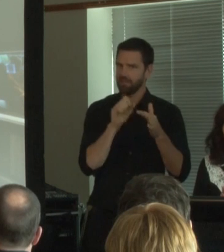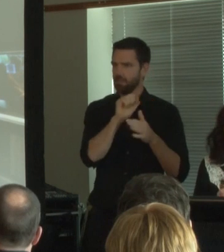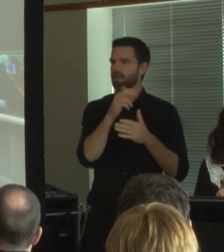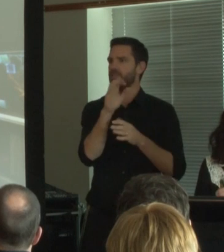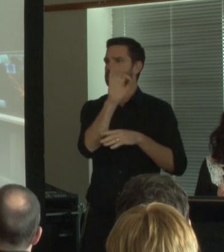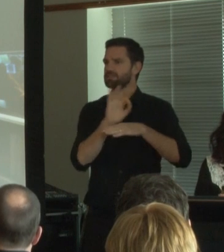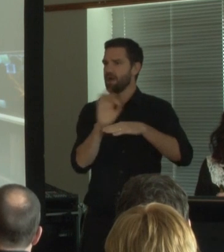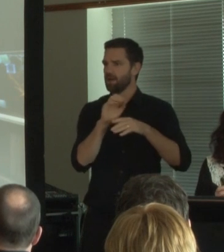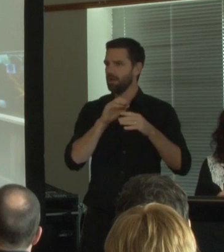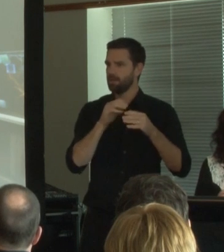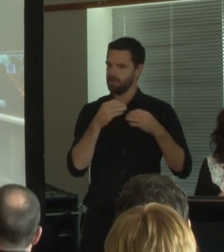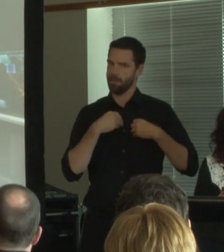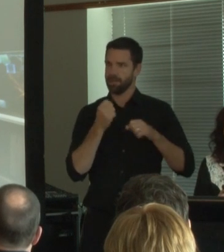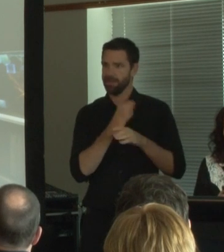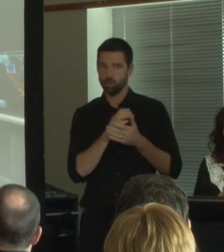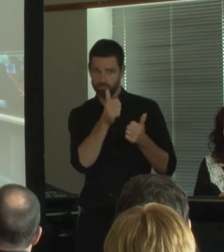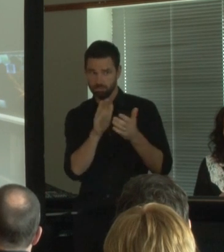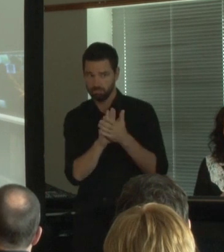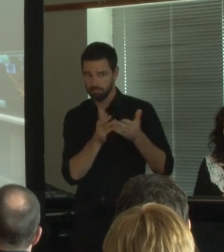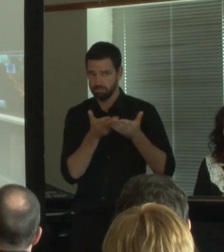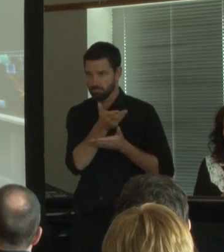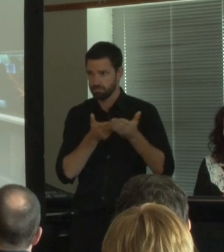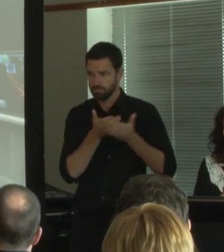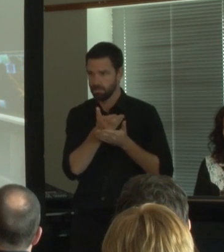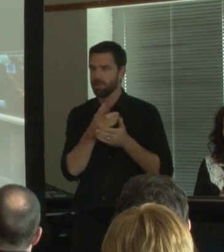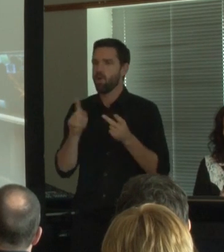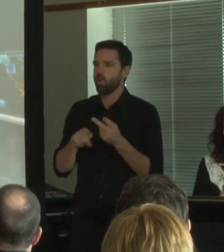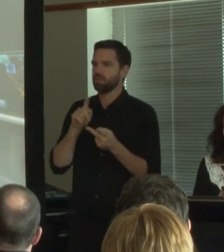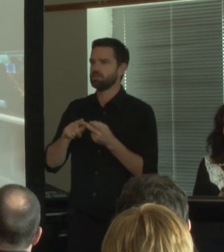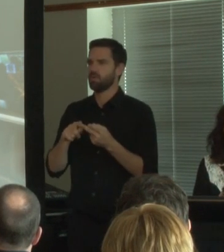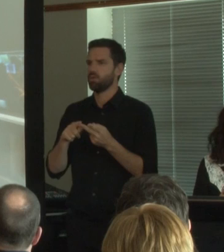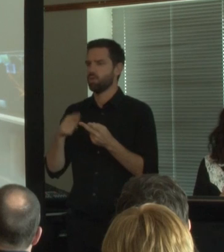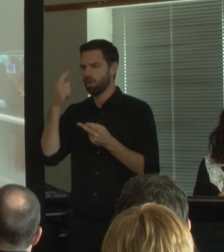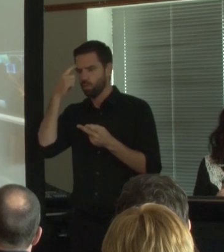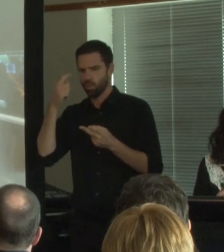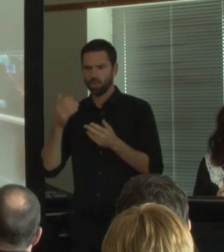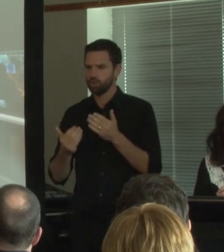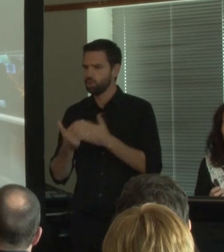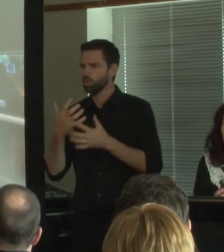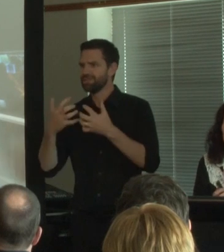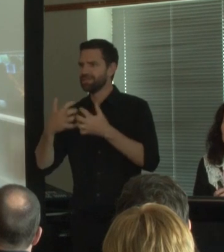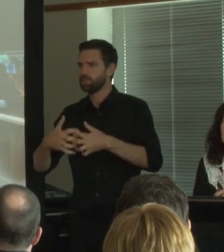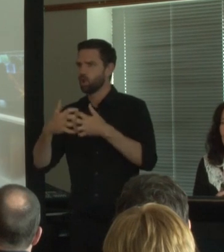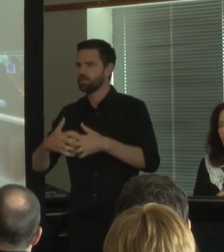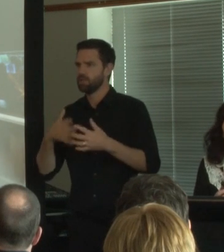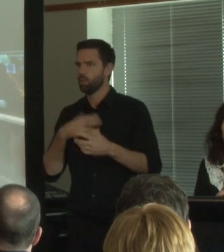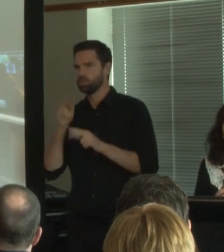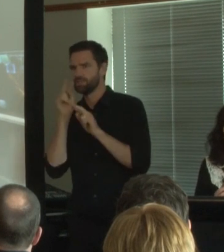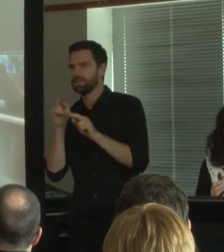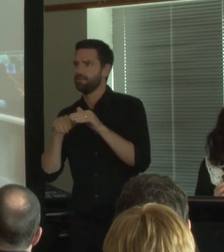looking. But at the same time, I was also asked to consider what new technology I would want to see in the new